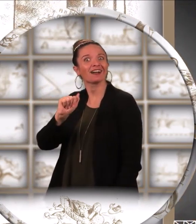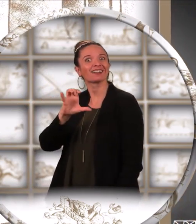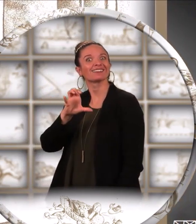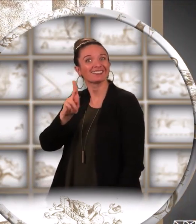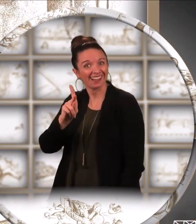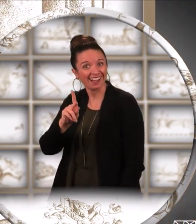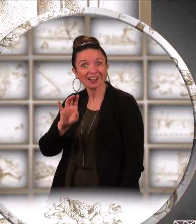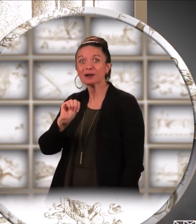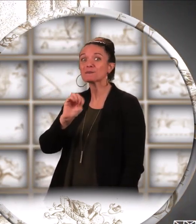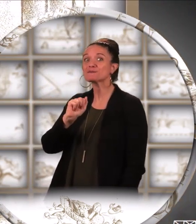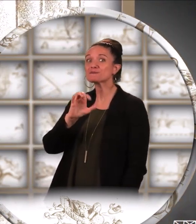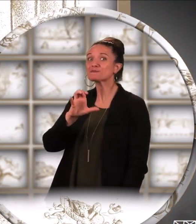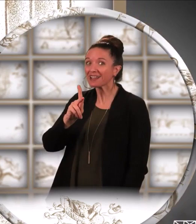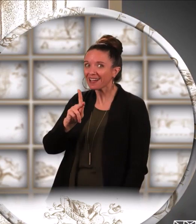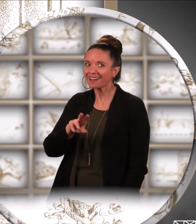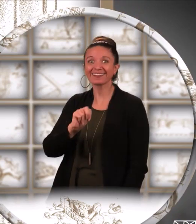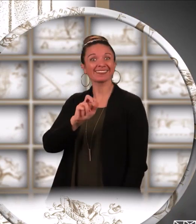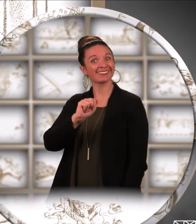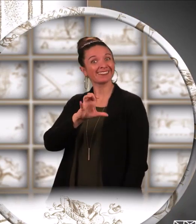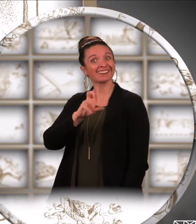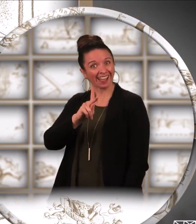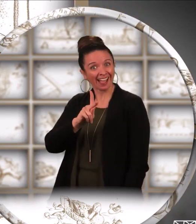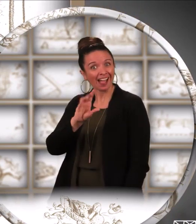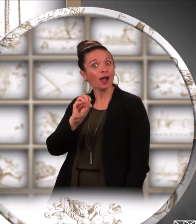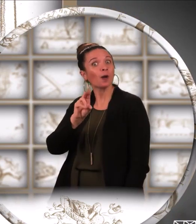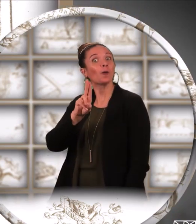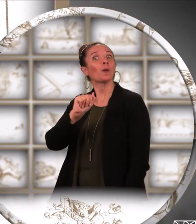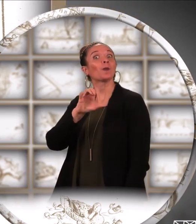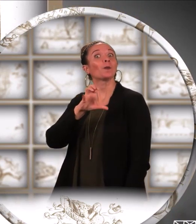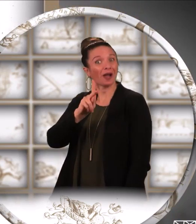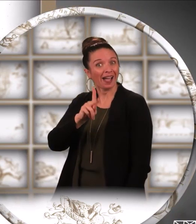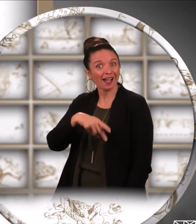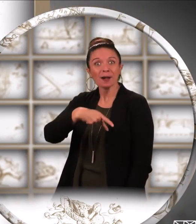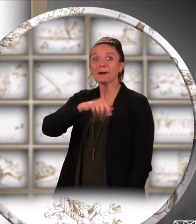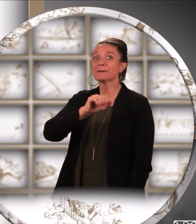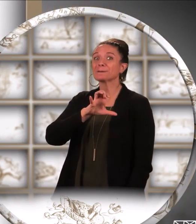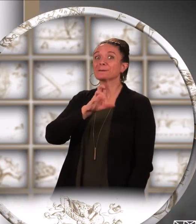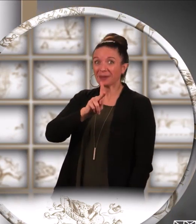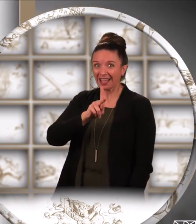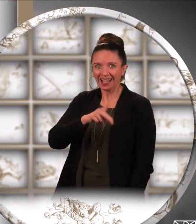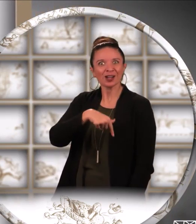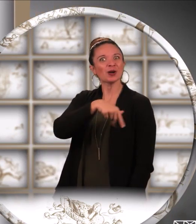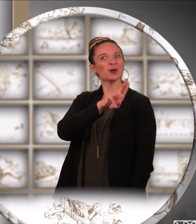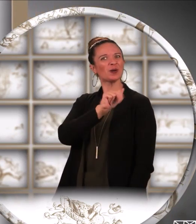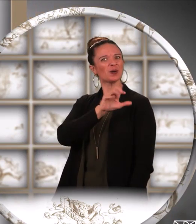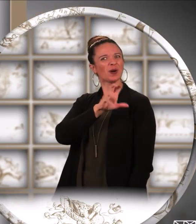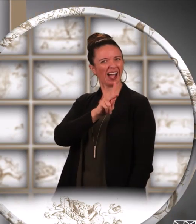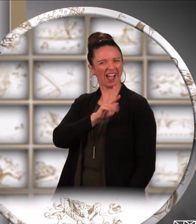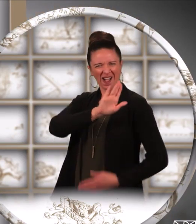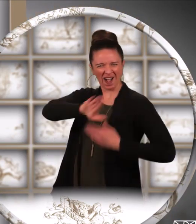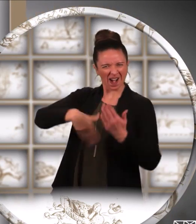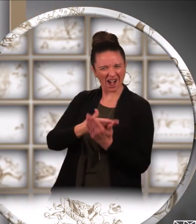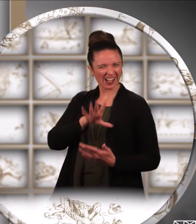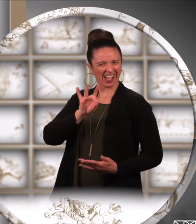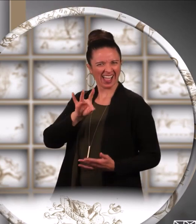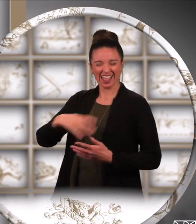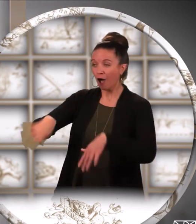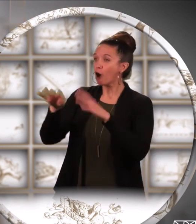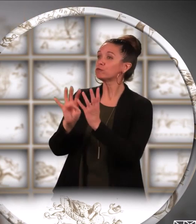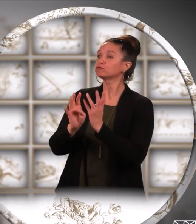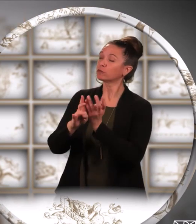Whack, Pack, and Quack all marching in line behind her.